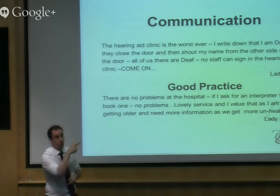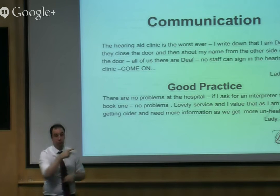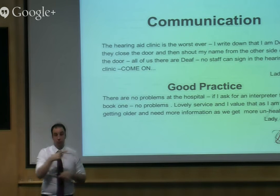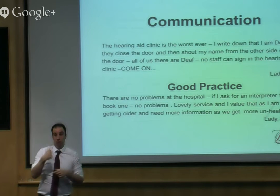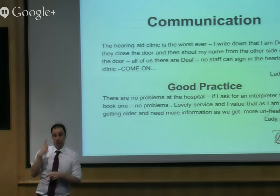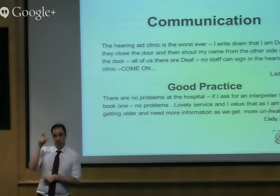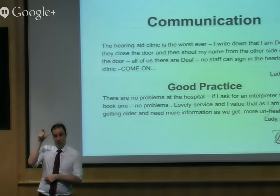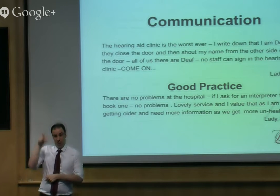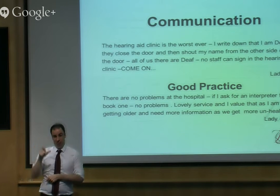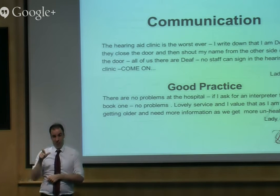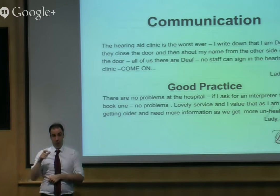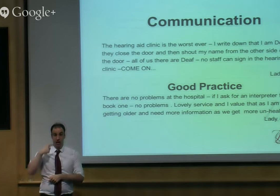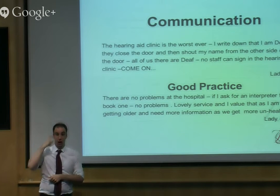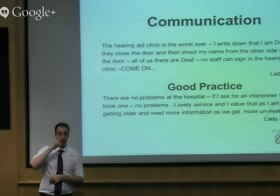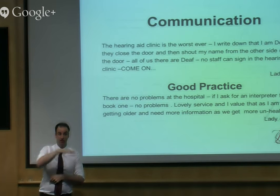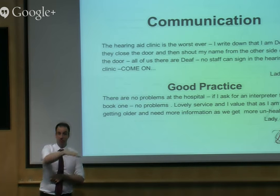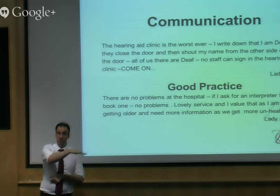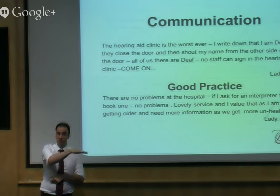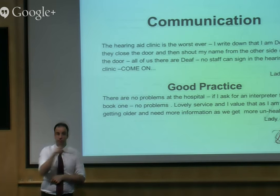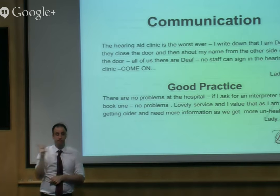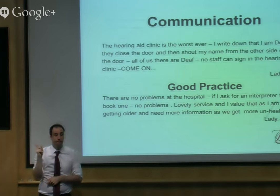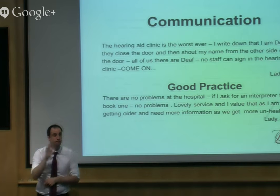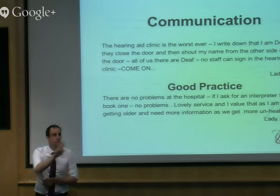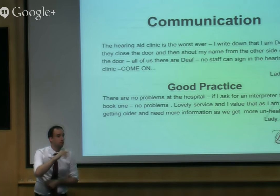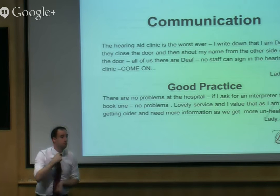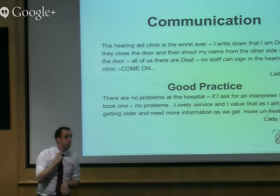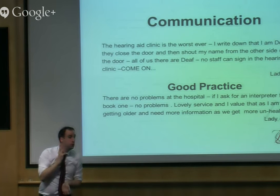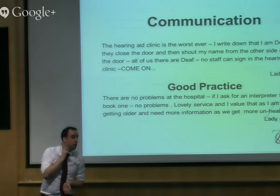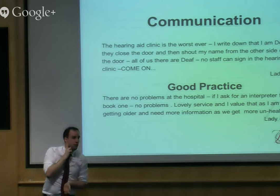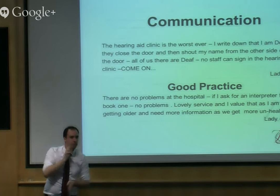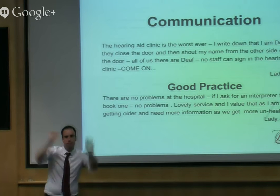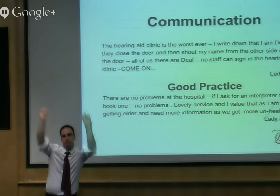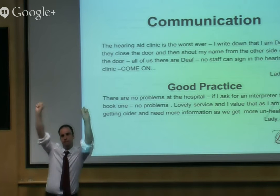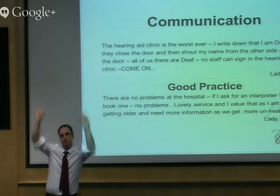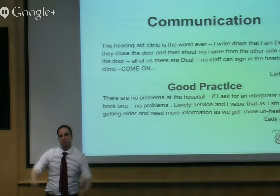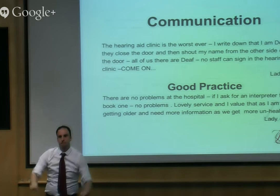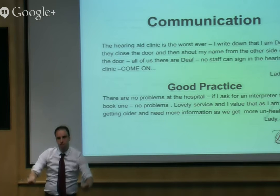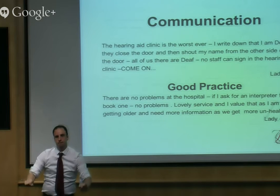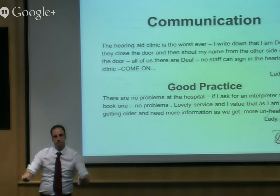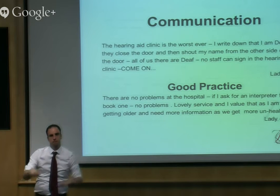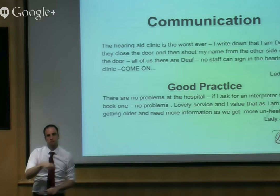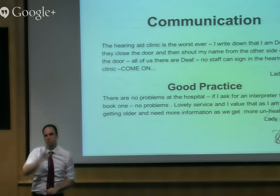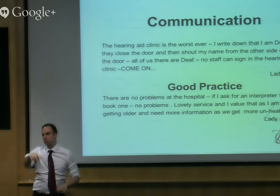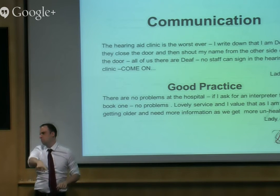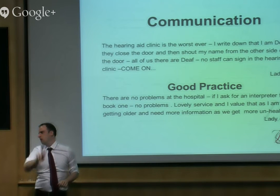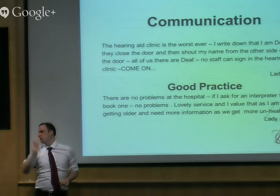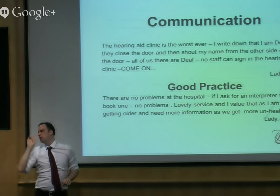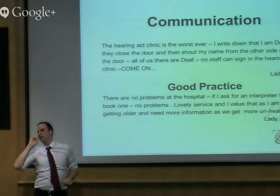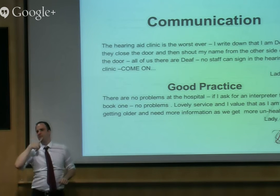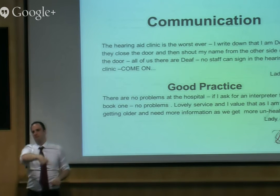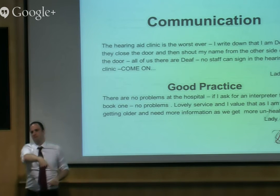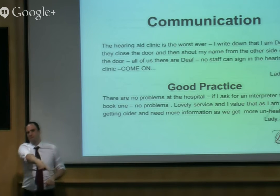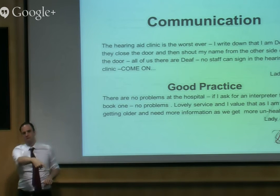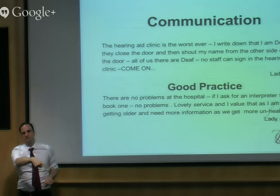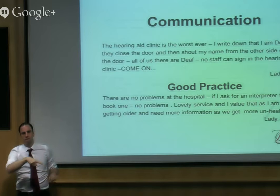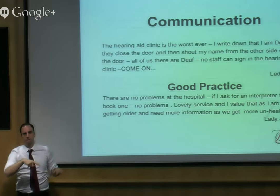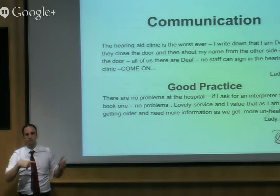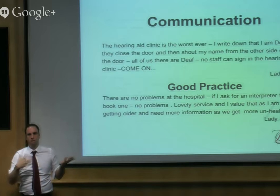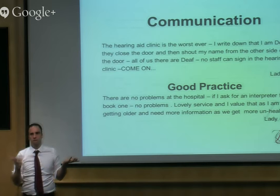good practice. So we had somebody who spoke about the hearing aid clinic, and he said it was awful. What they would do is they would